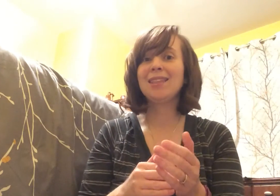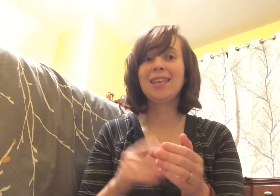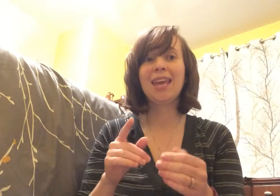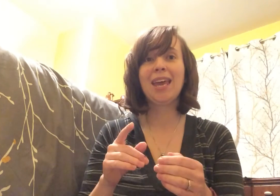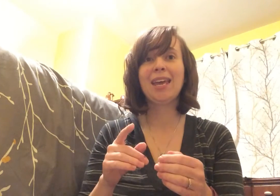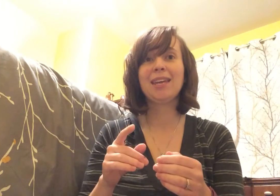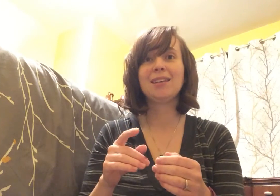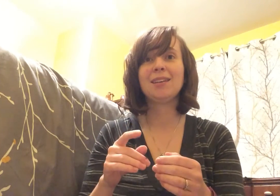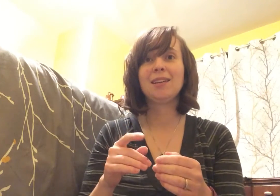they